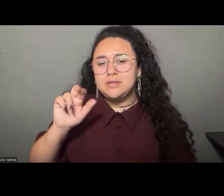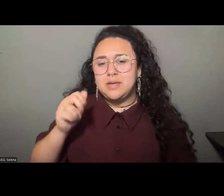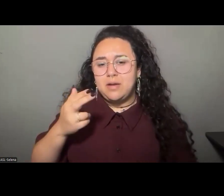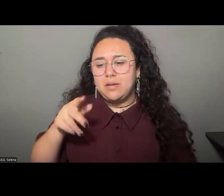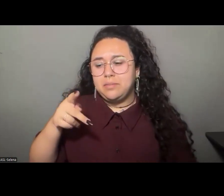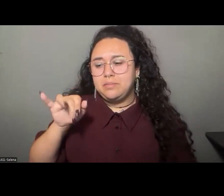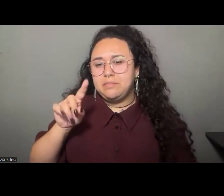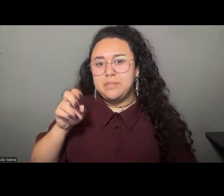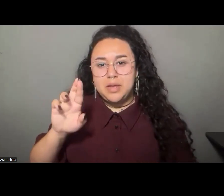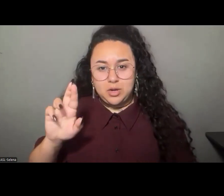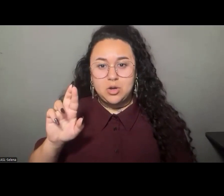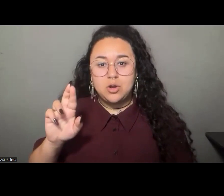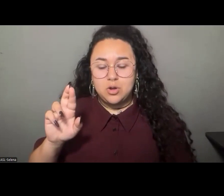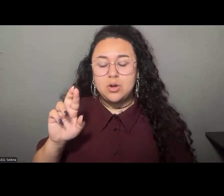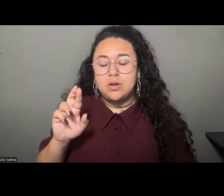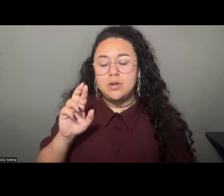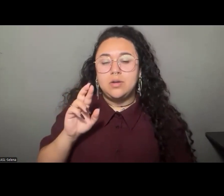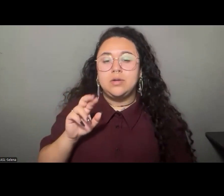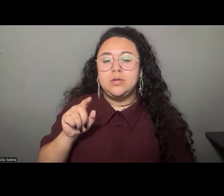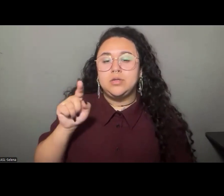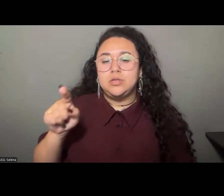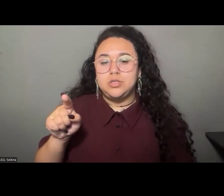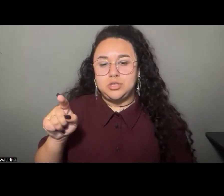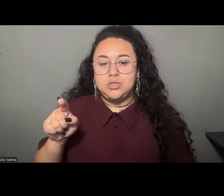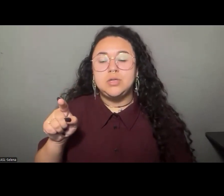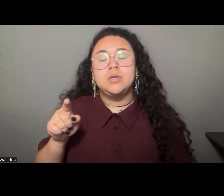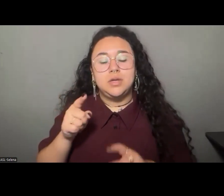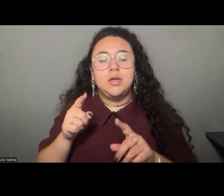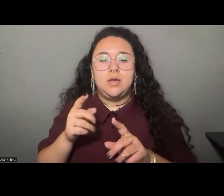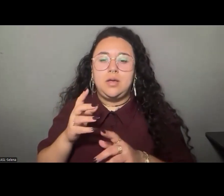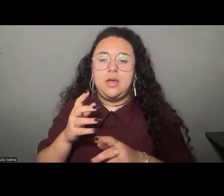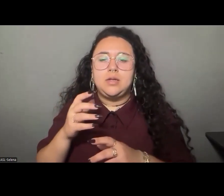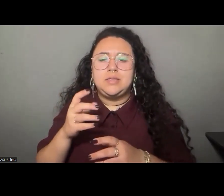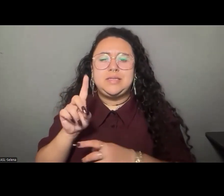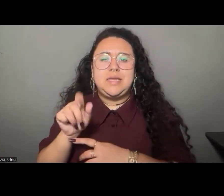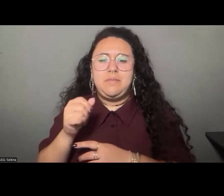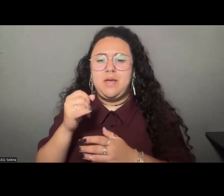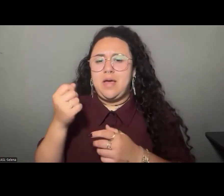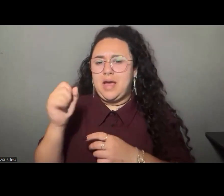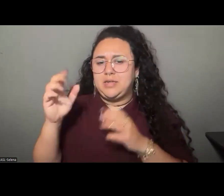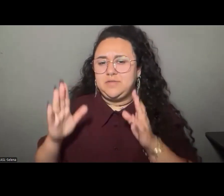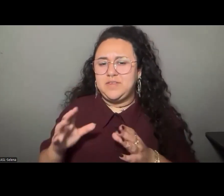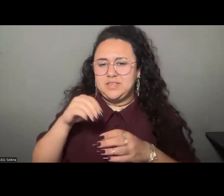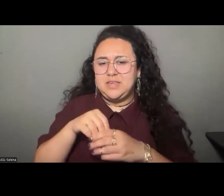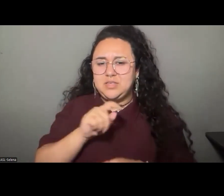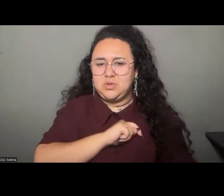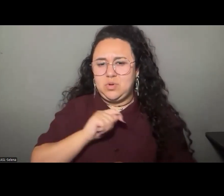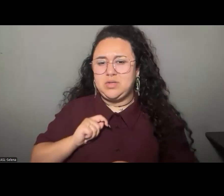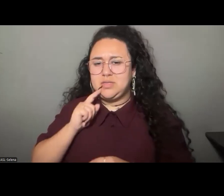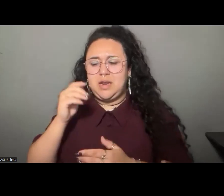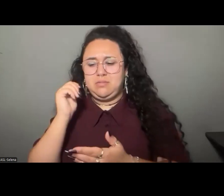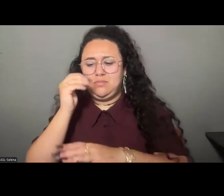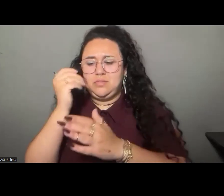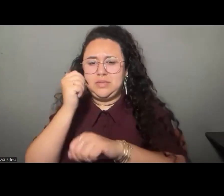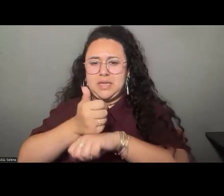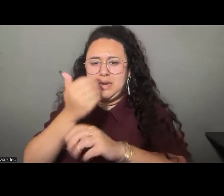Pinder, made out of disabled activism in Toronto, was like, I'm going to make a Google Doc of all the accessible spaces for performances and